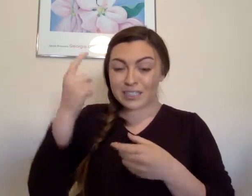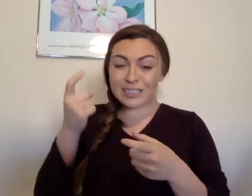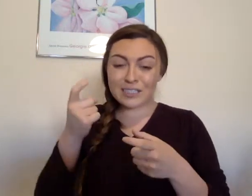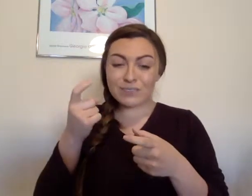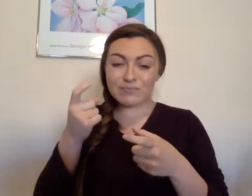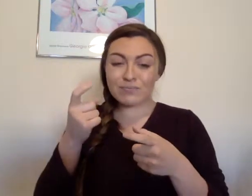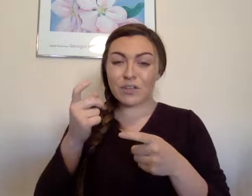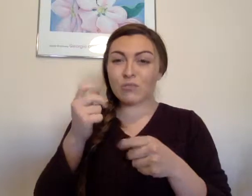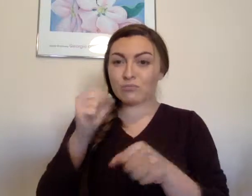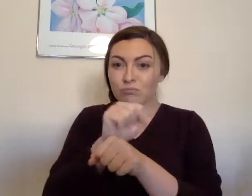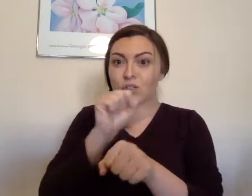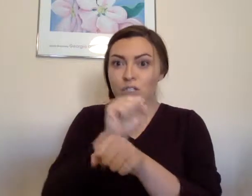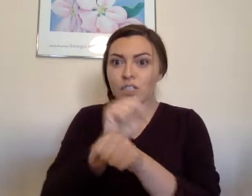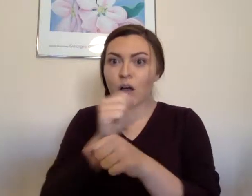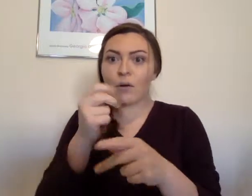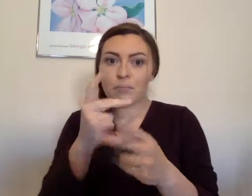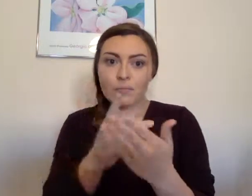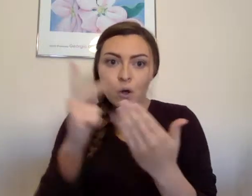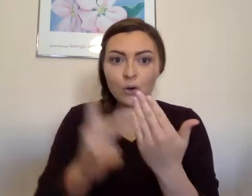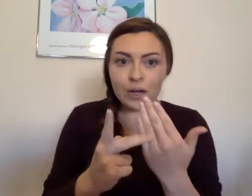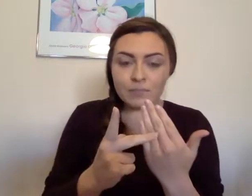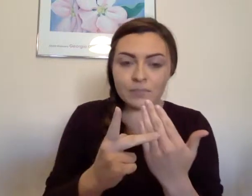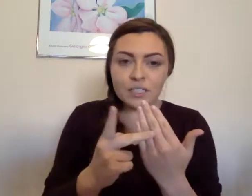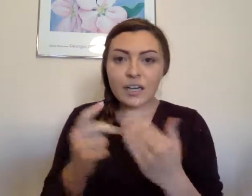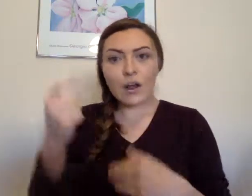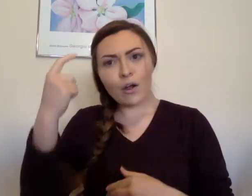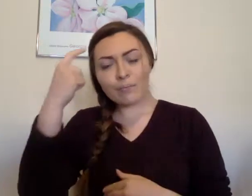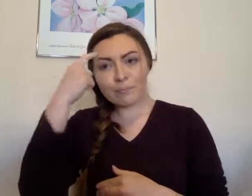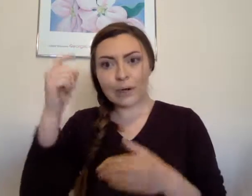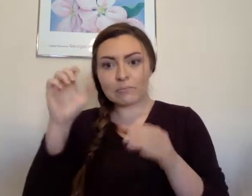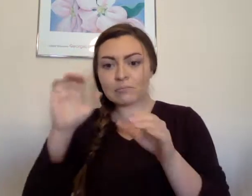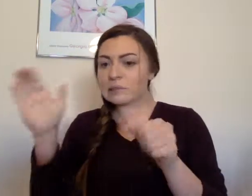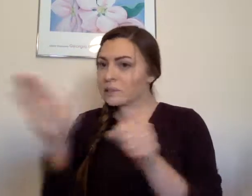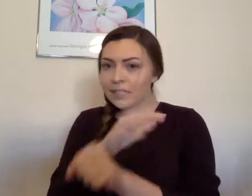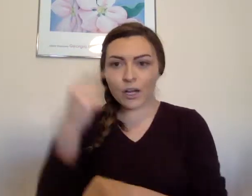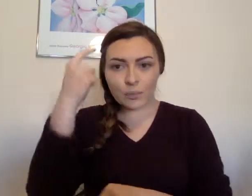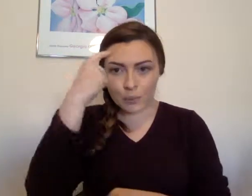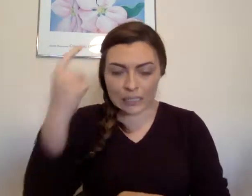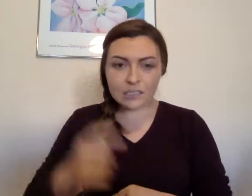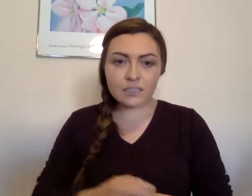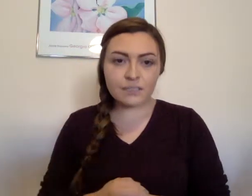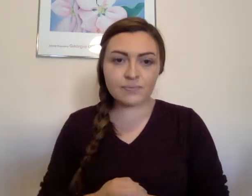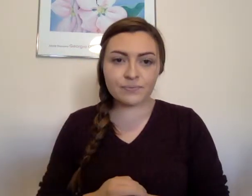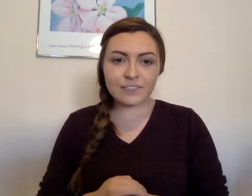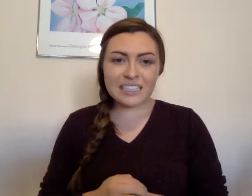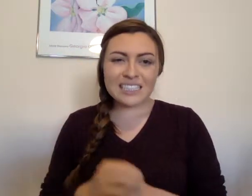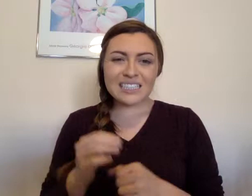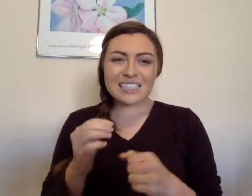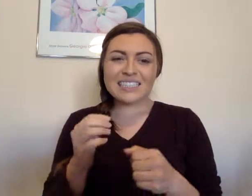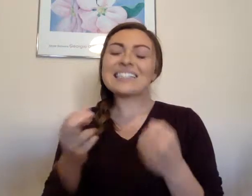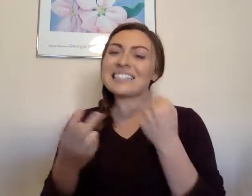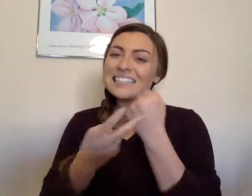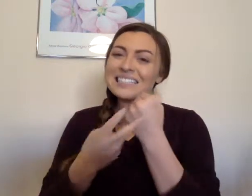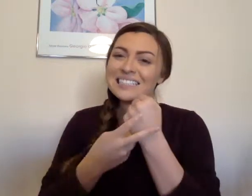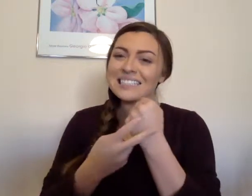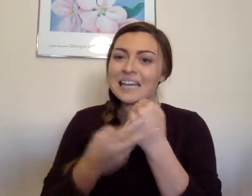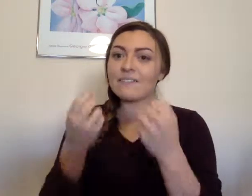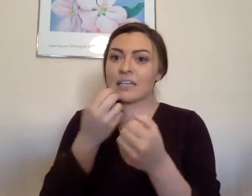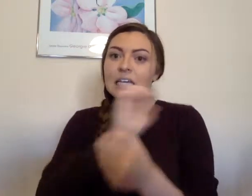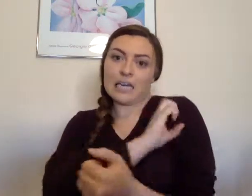or our whole brain, is inherently out to conserve energy. Our brain wants to conserve energy and knows